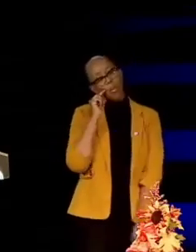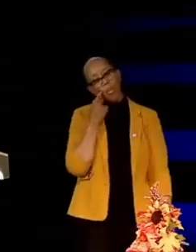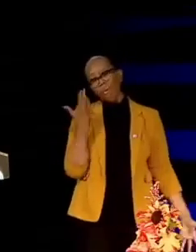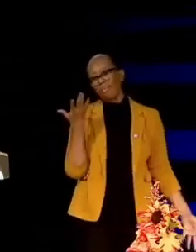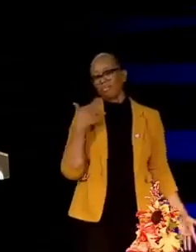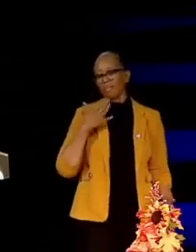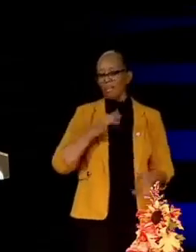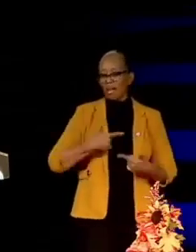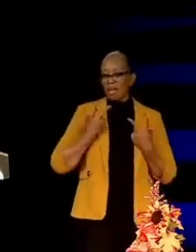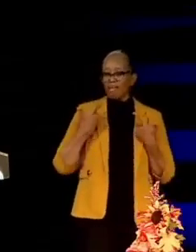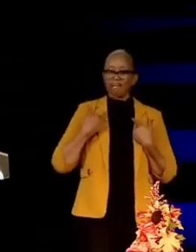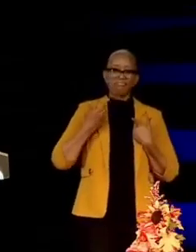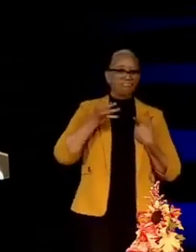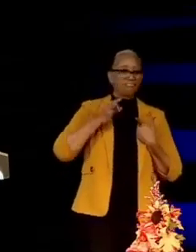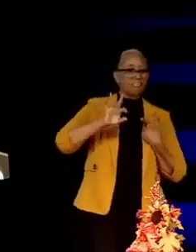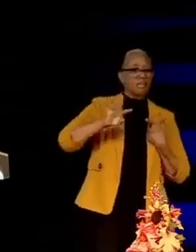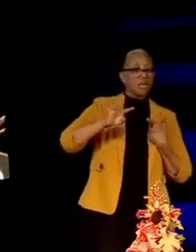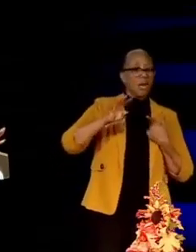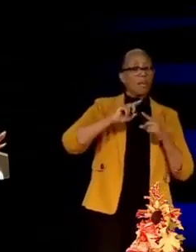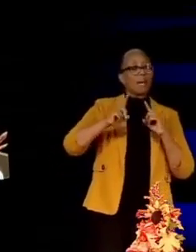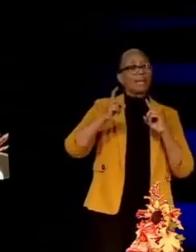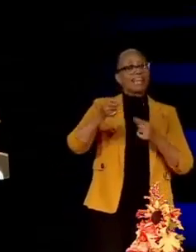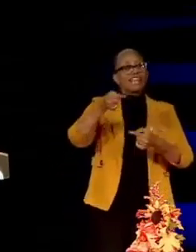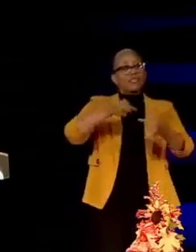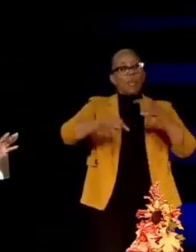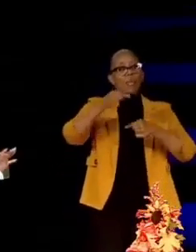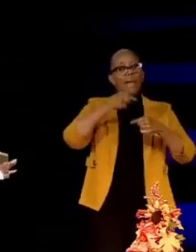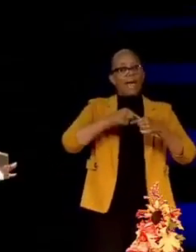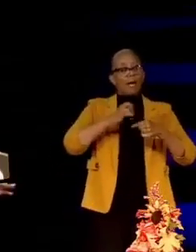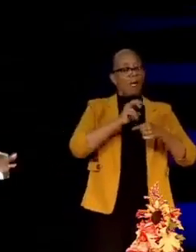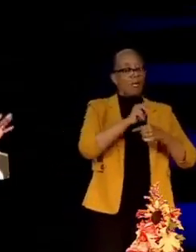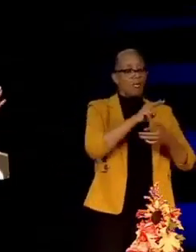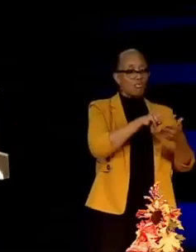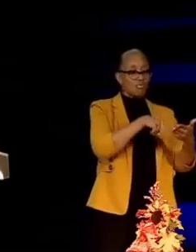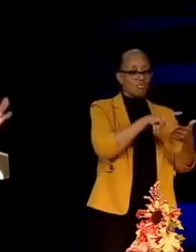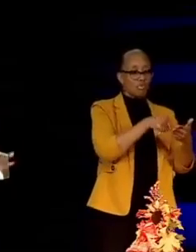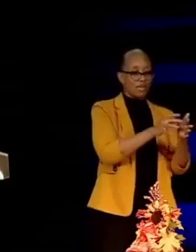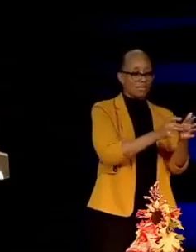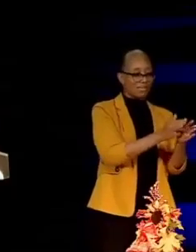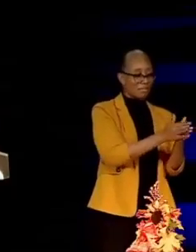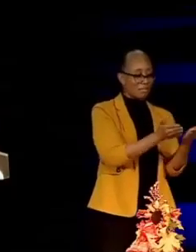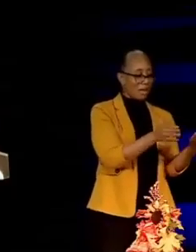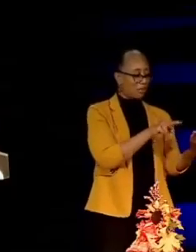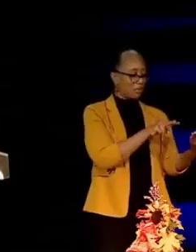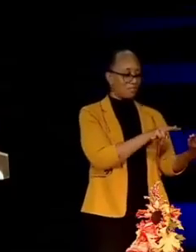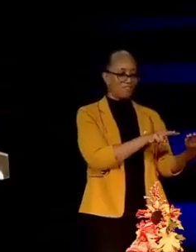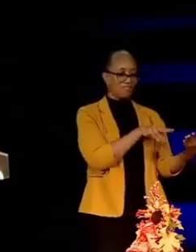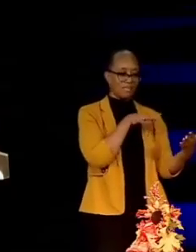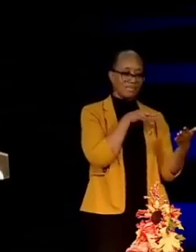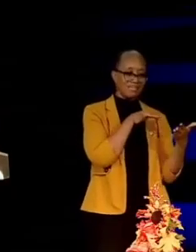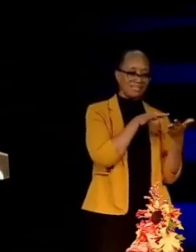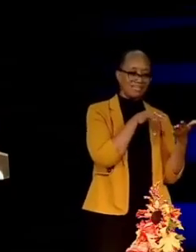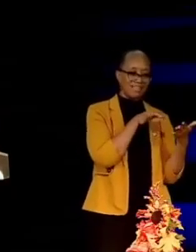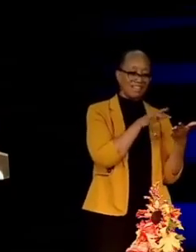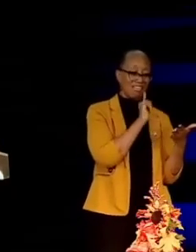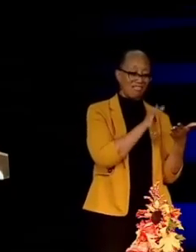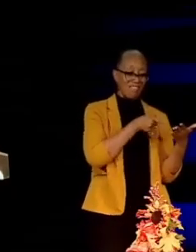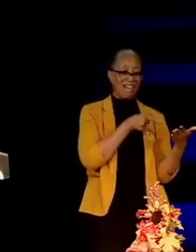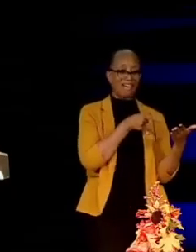with this life, if we would just go back to the scriptures, the word of God, how many know it will give